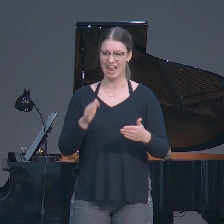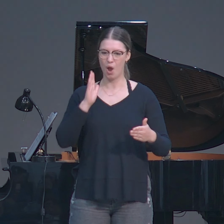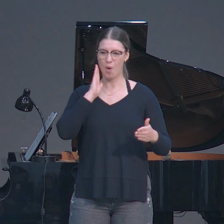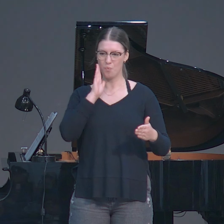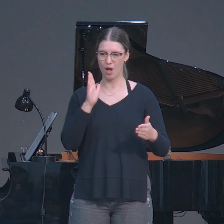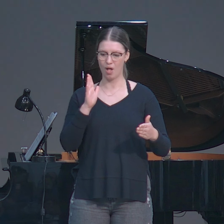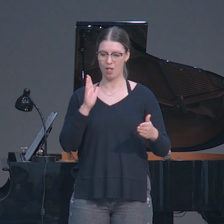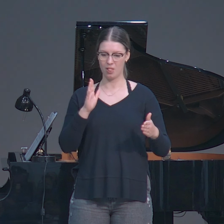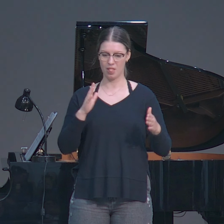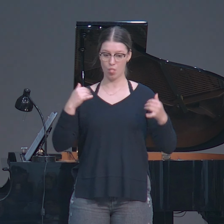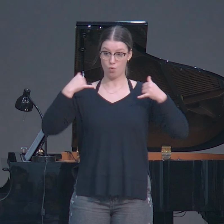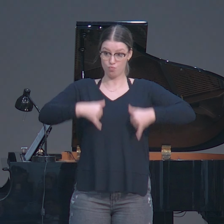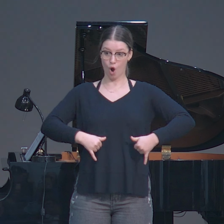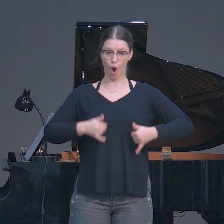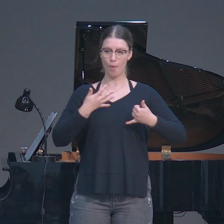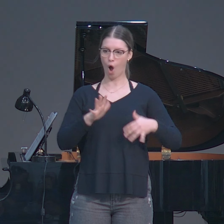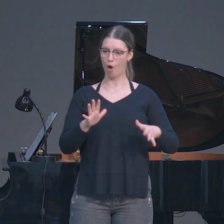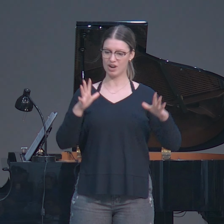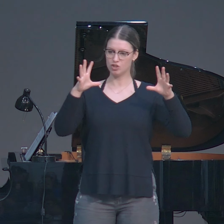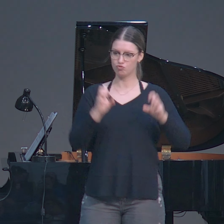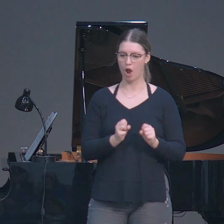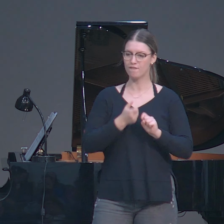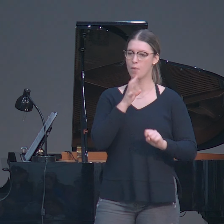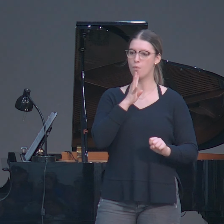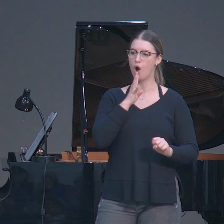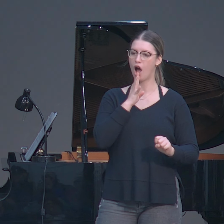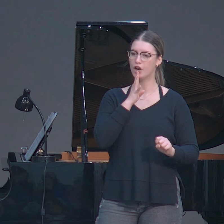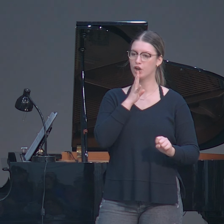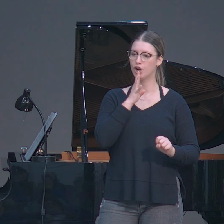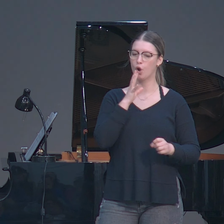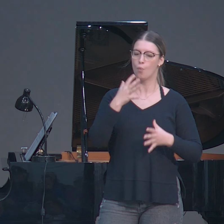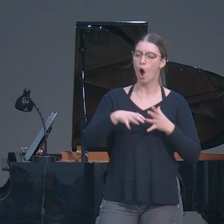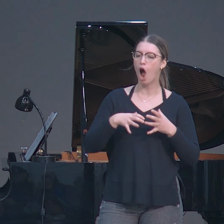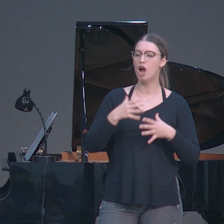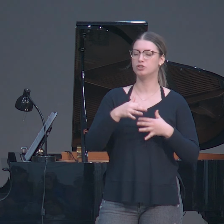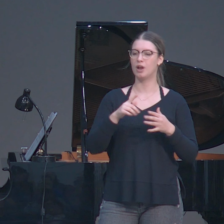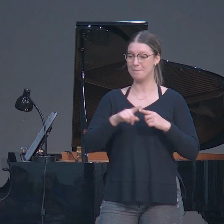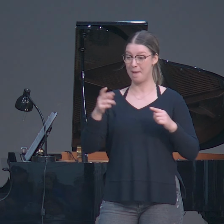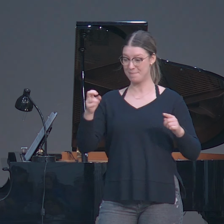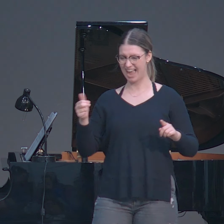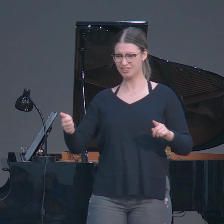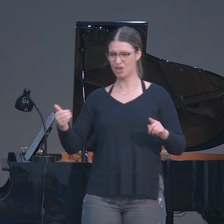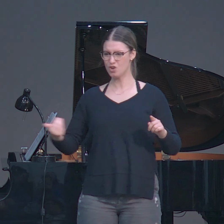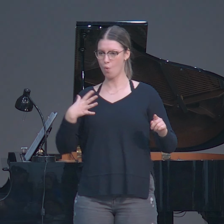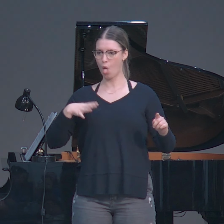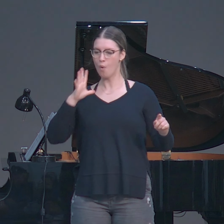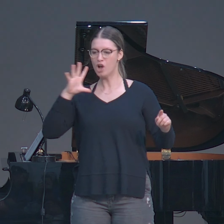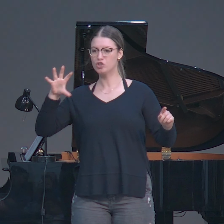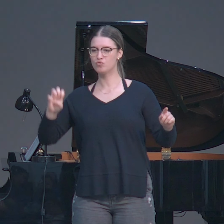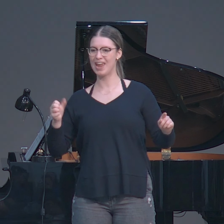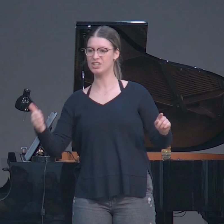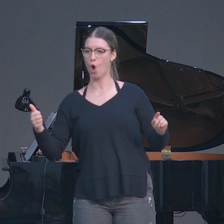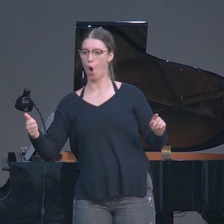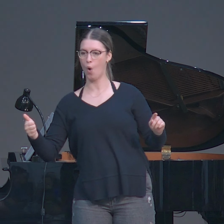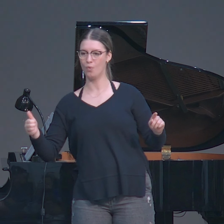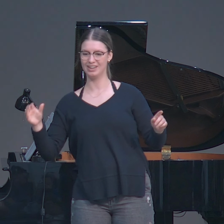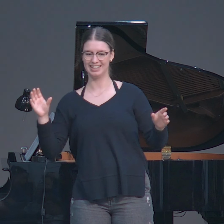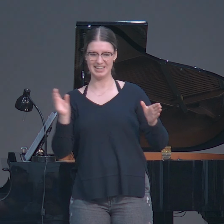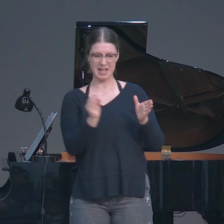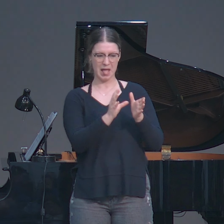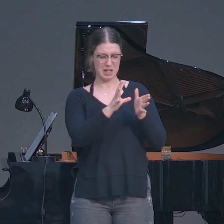Your robe wasn't shrinking because it had already shrunk, but the patch starts to shrink. And Jesus says, and then it starts tearing